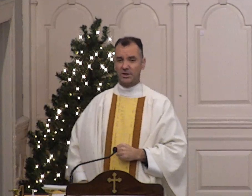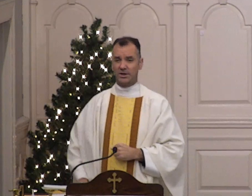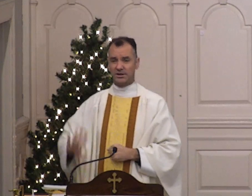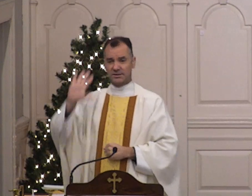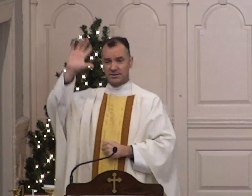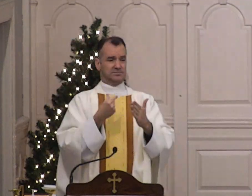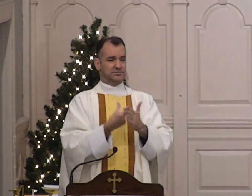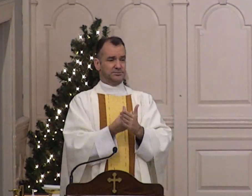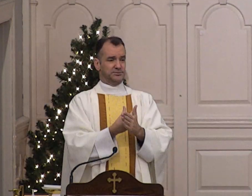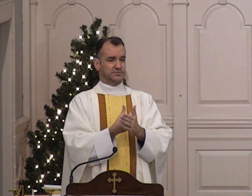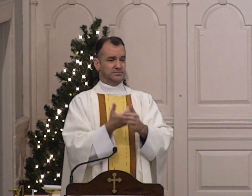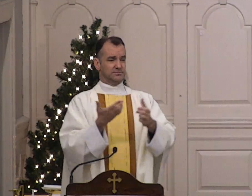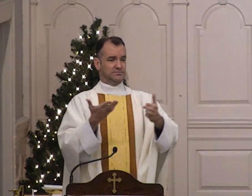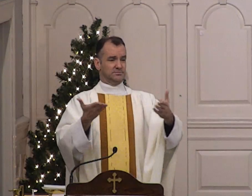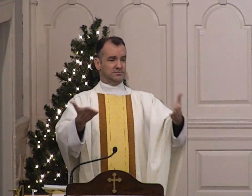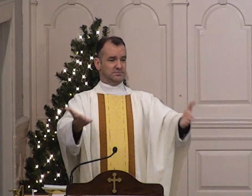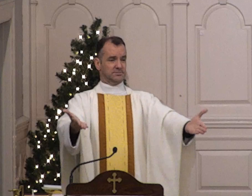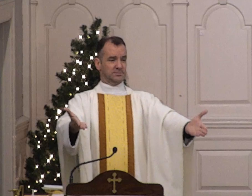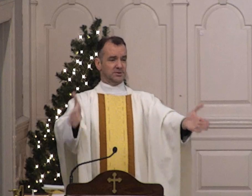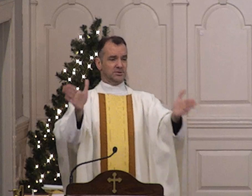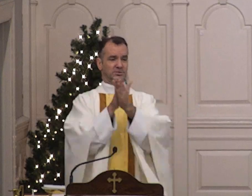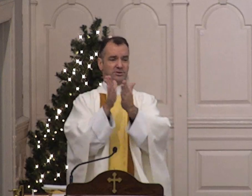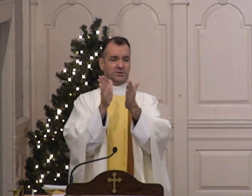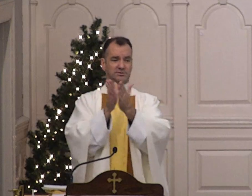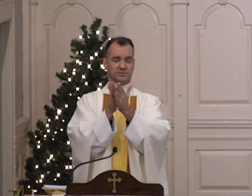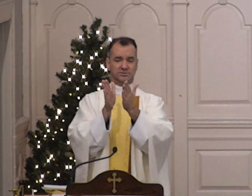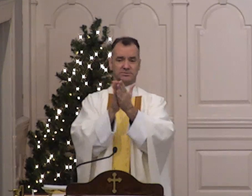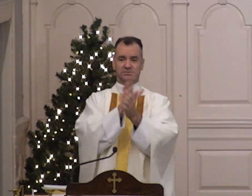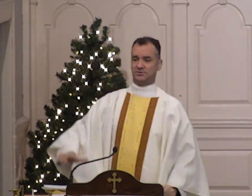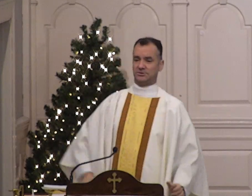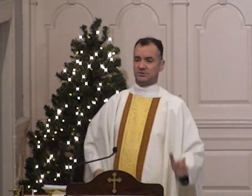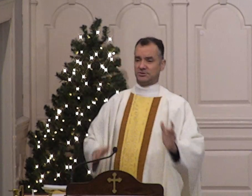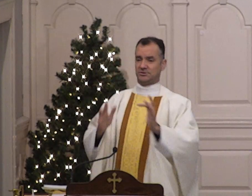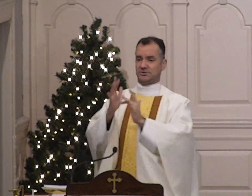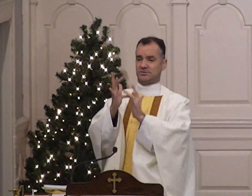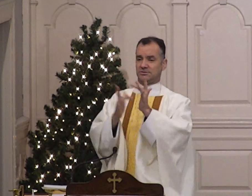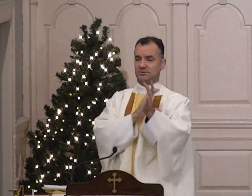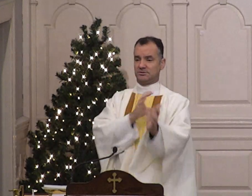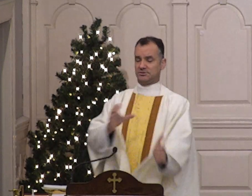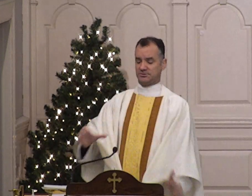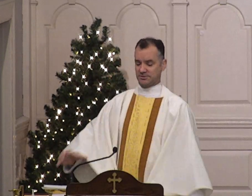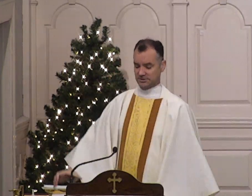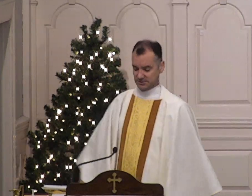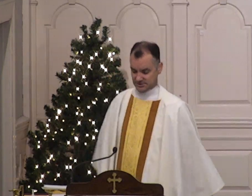The Gospel of the Lord. Praise to you, Lord Jesus Christ.